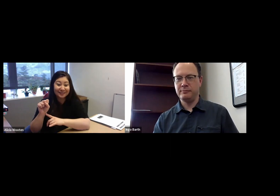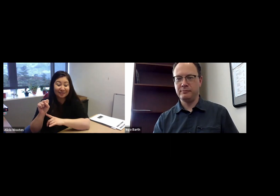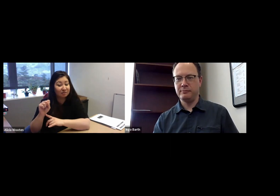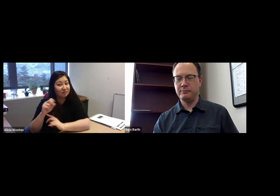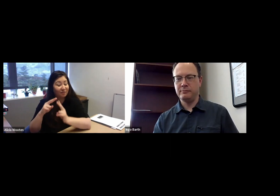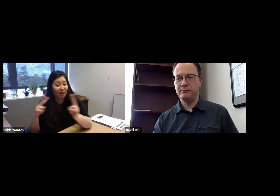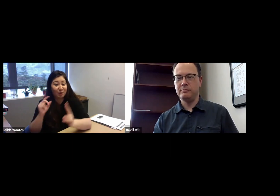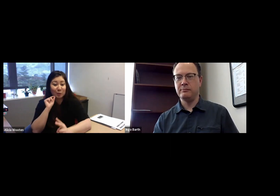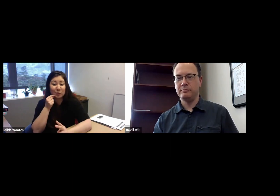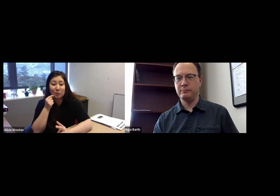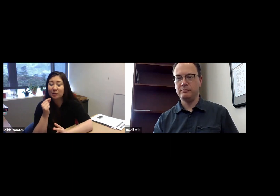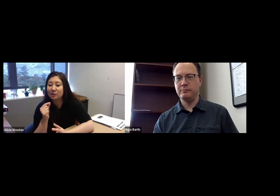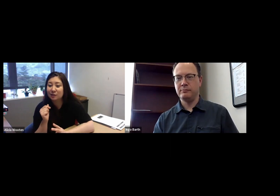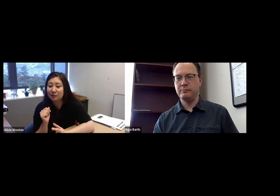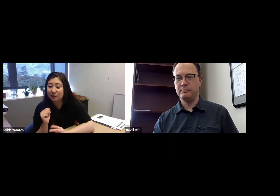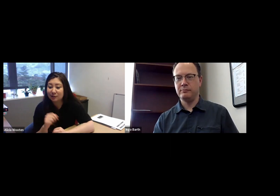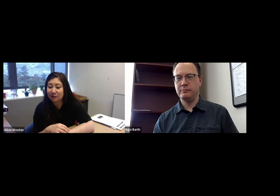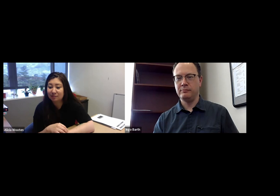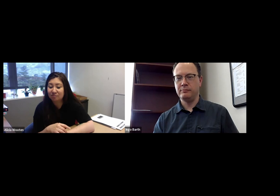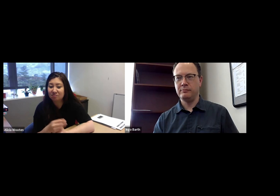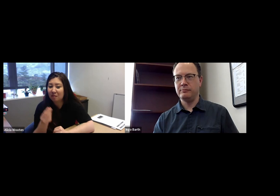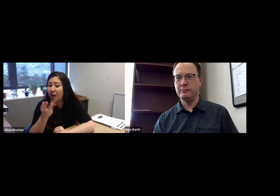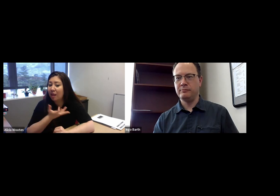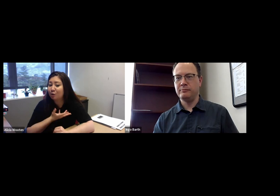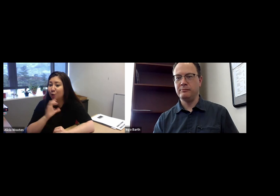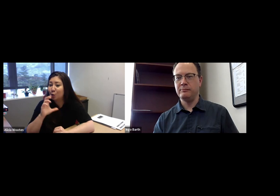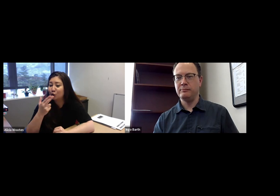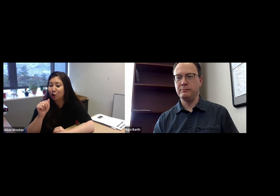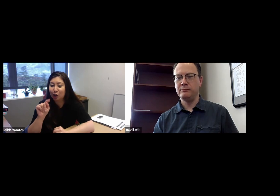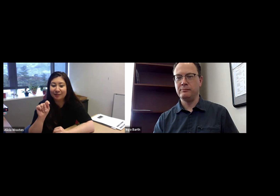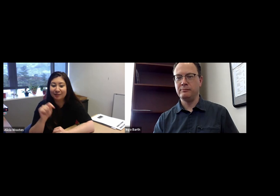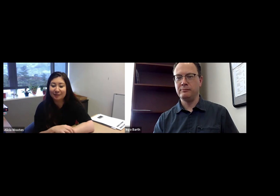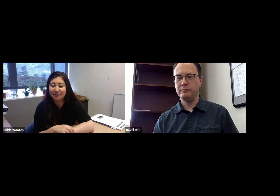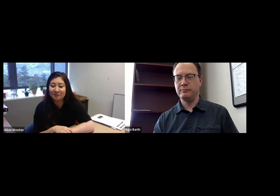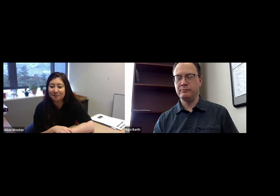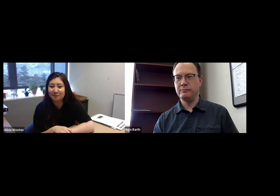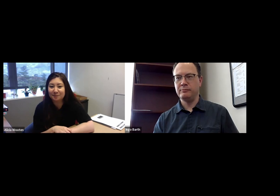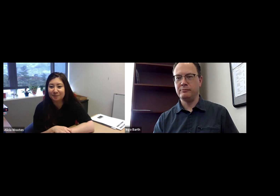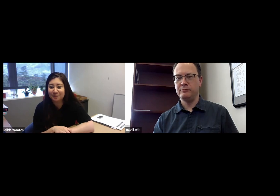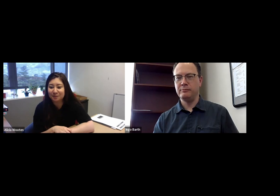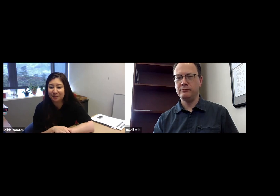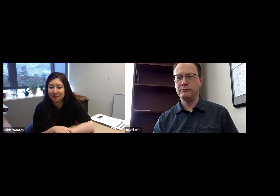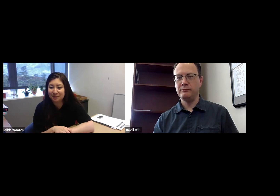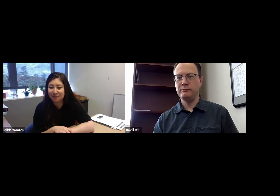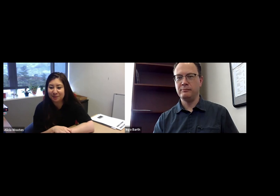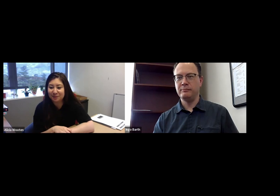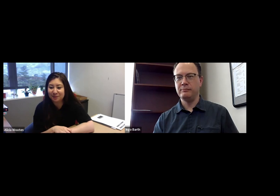Do you want to see all of the elements? It might be cool. What do you think? Let us know in the